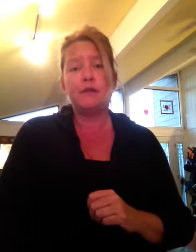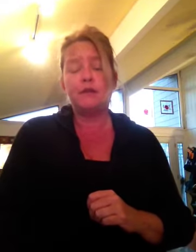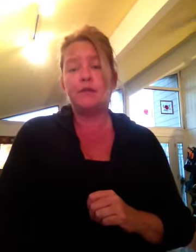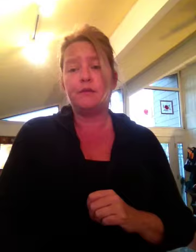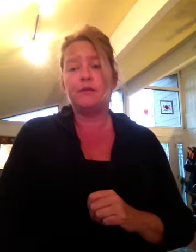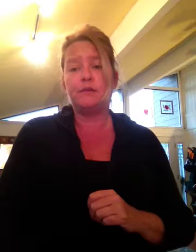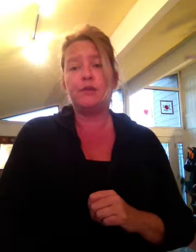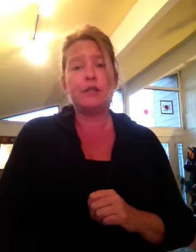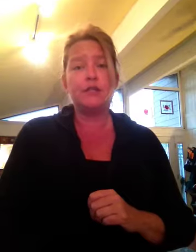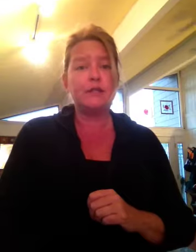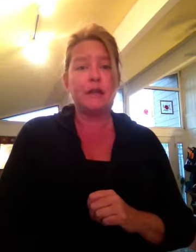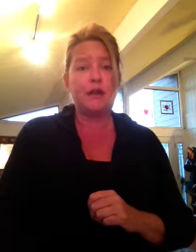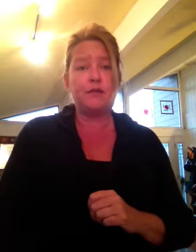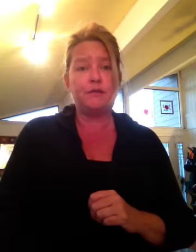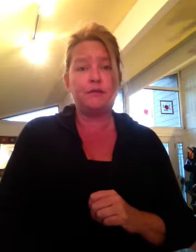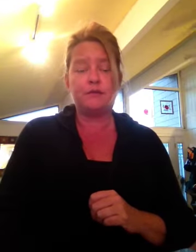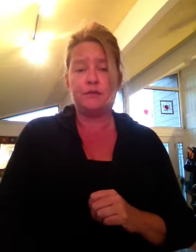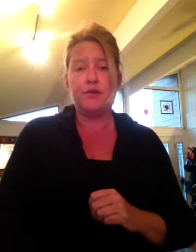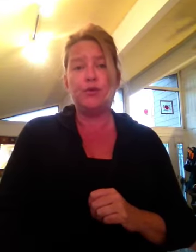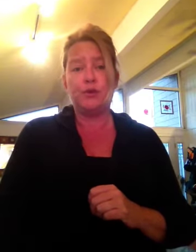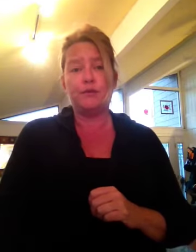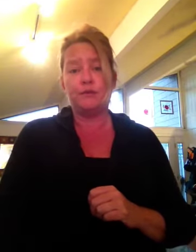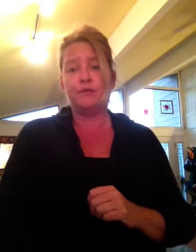is really just in need of food.